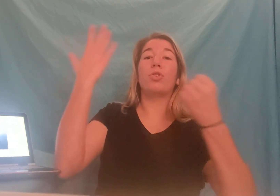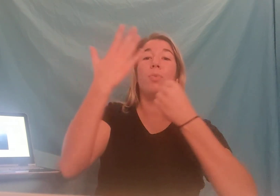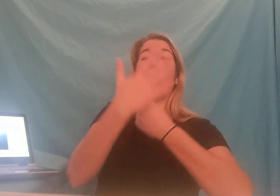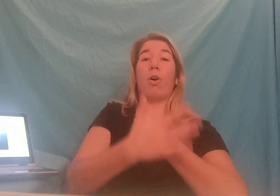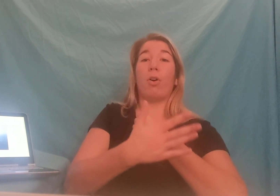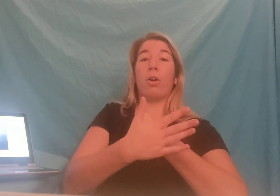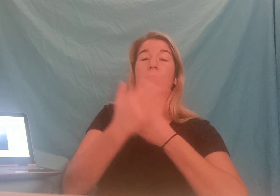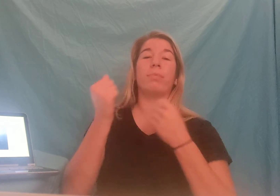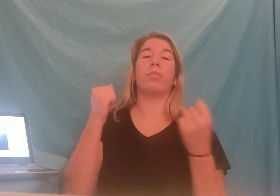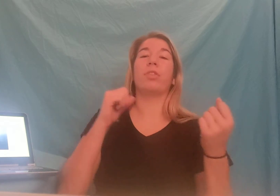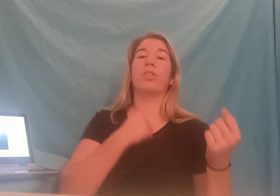Smog.